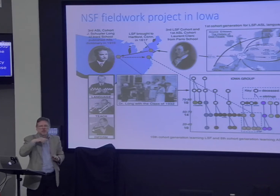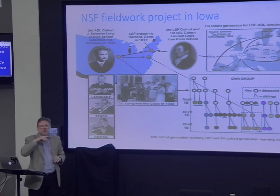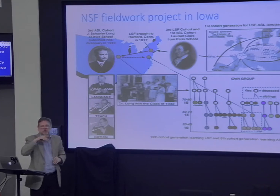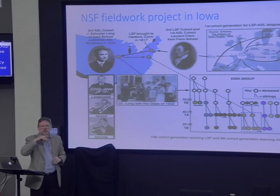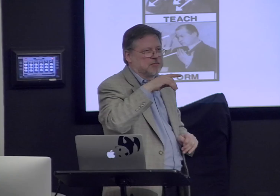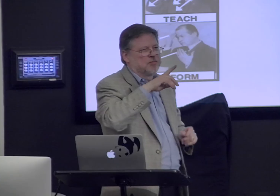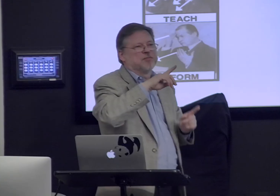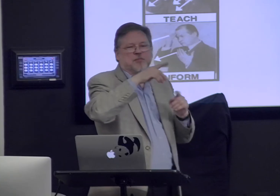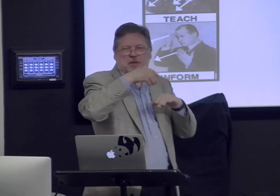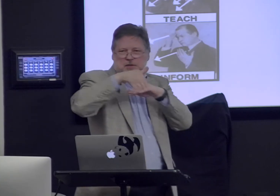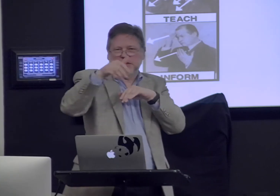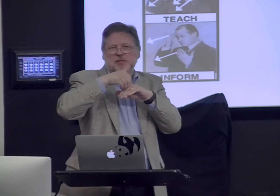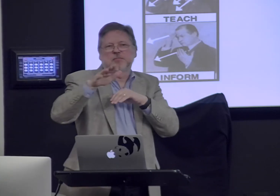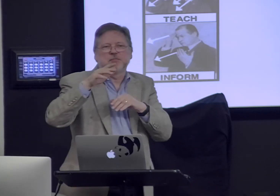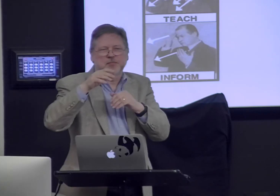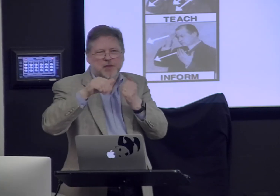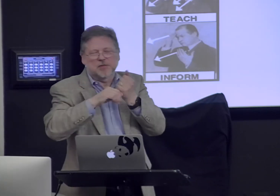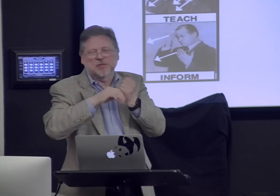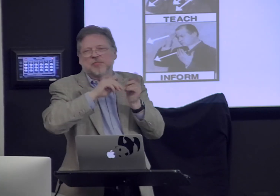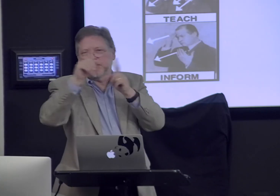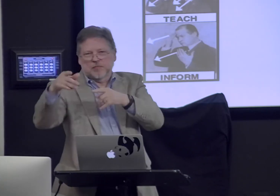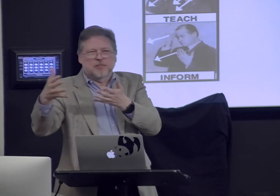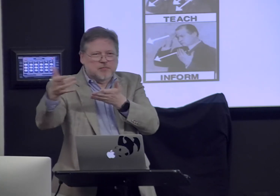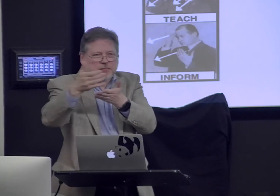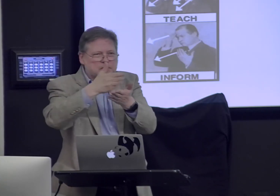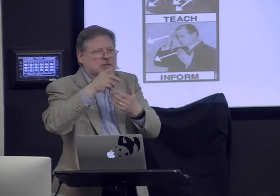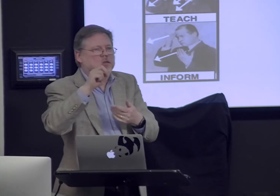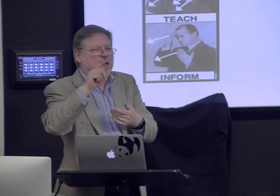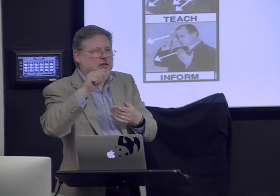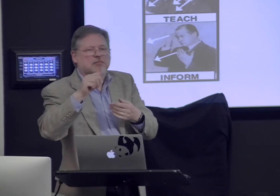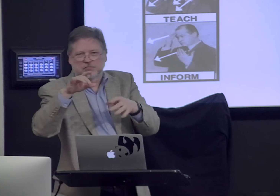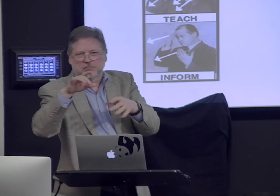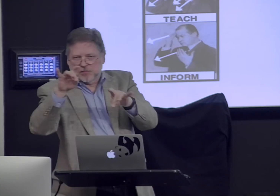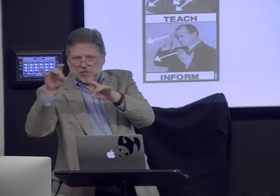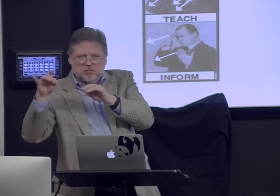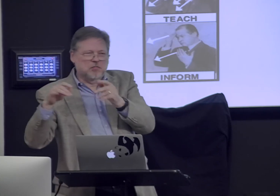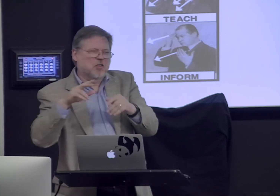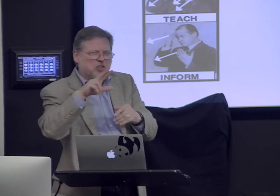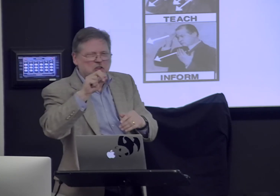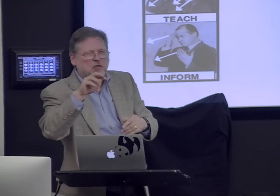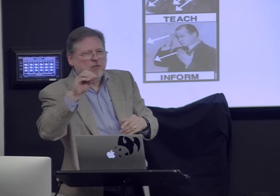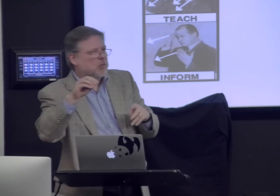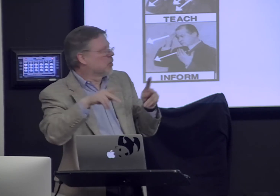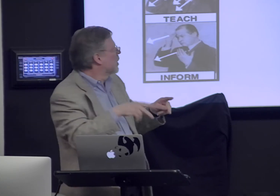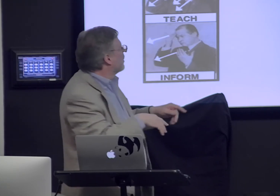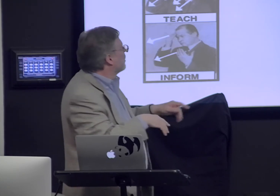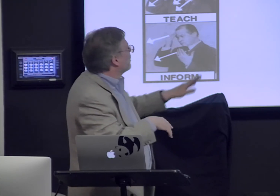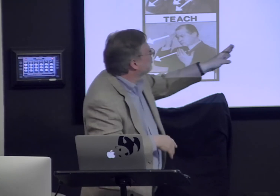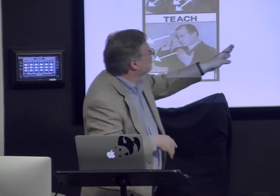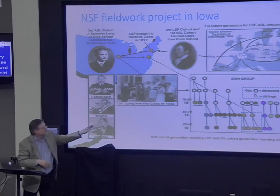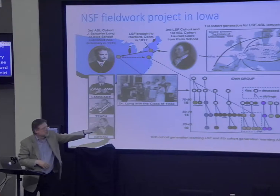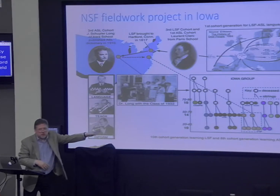list. I chose Iowa to do this field work, sent a research assistant to go collect data